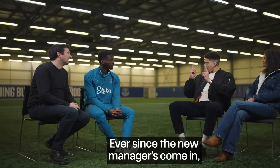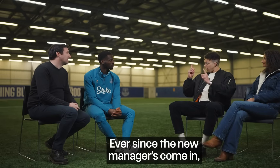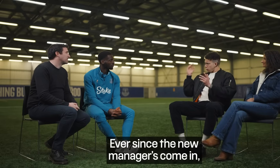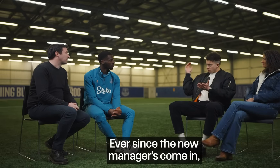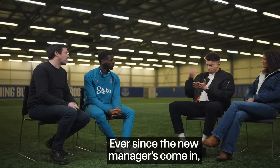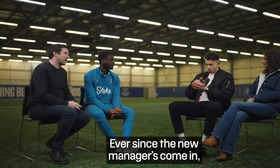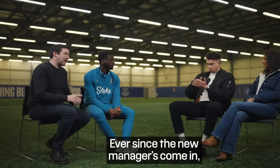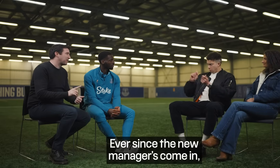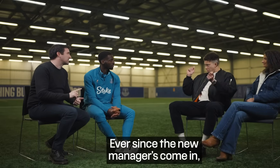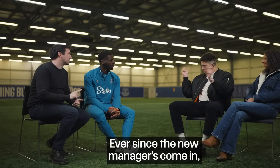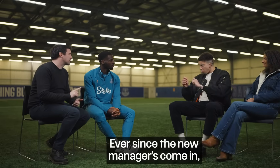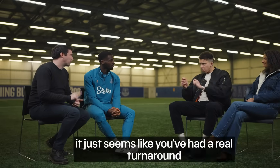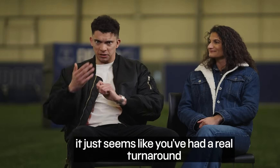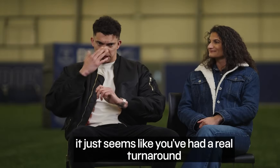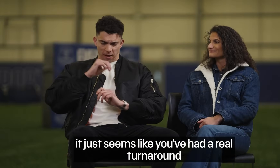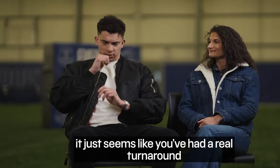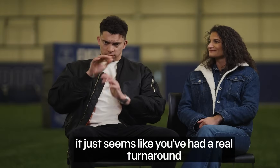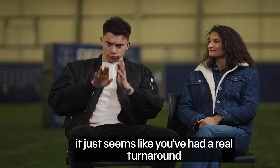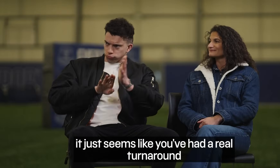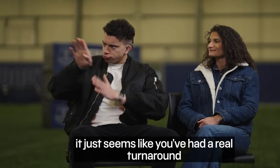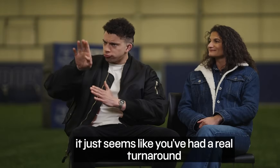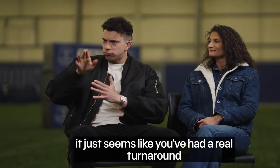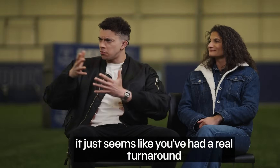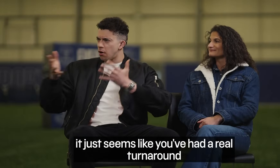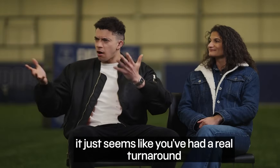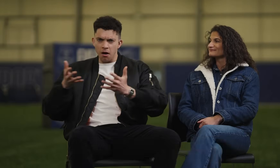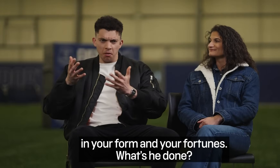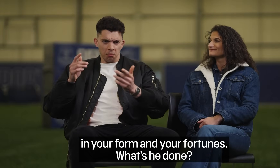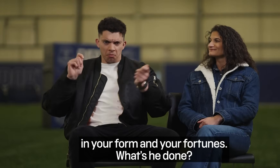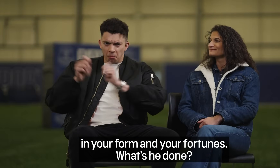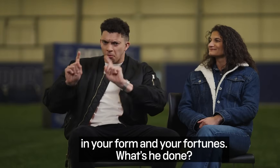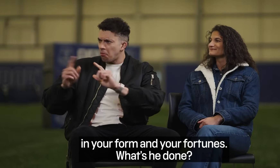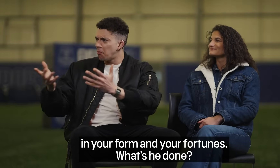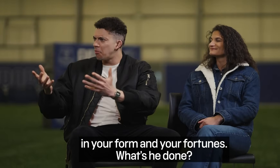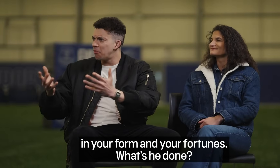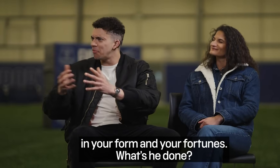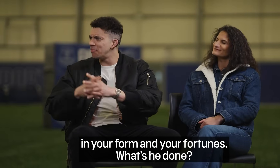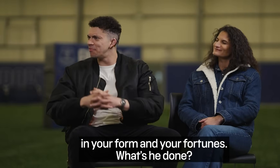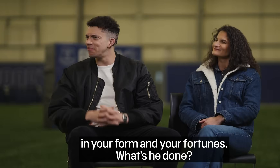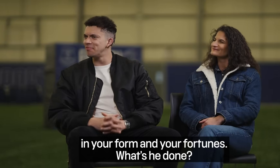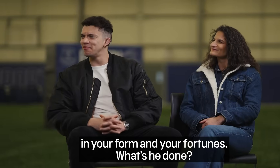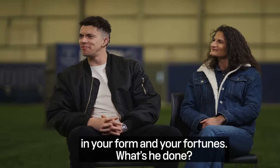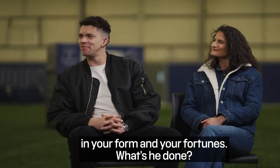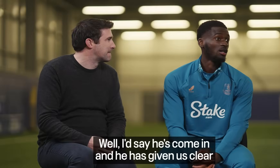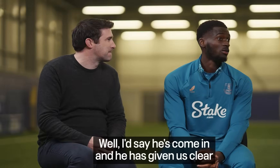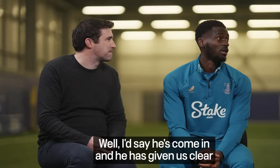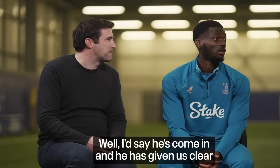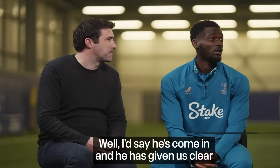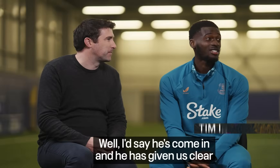Ever since the new manager's come in, it just seems like you've had a real turnaround in your form and your fortunes. What's he done? Well, I'd